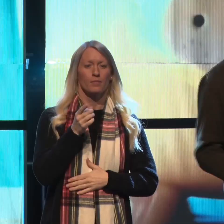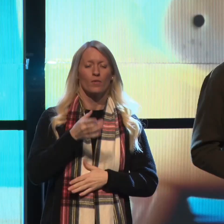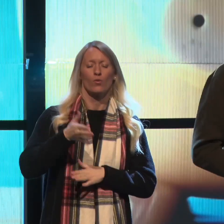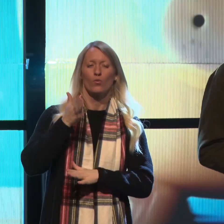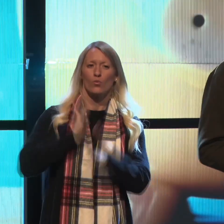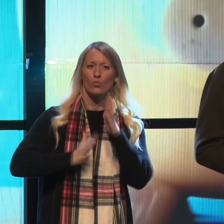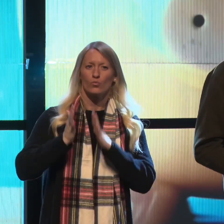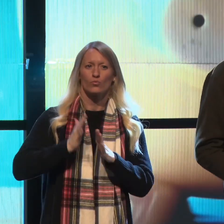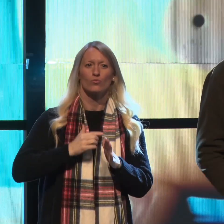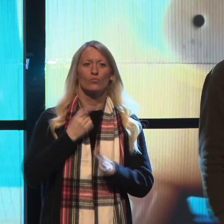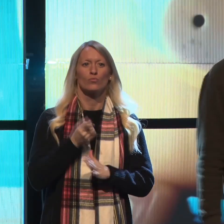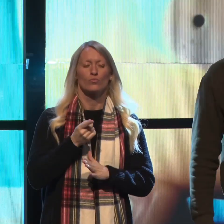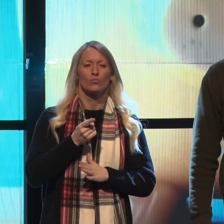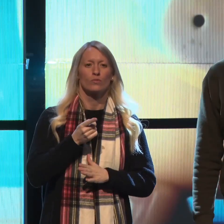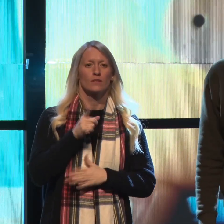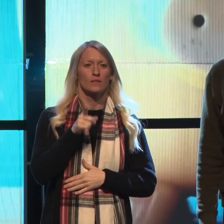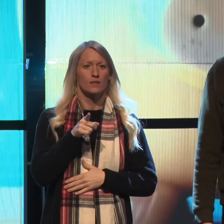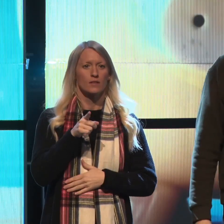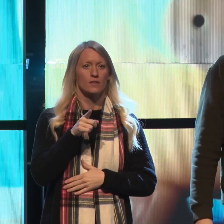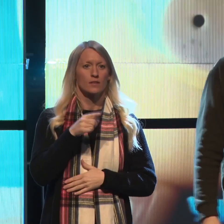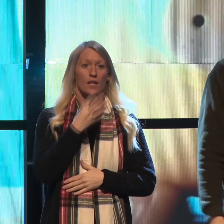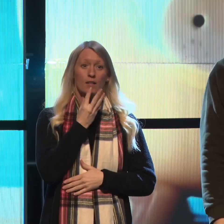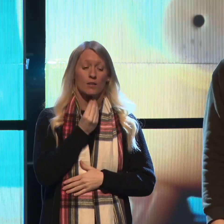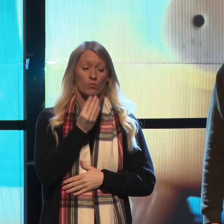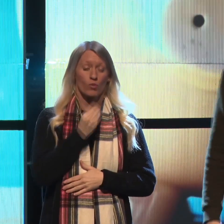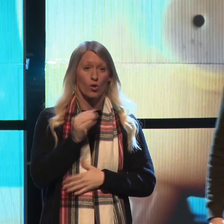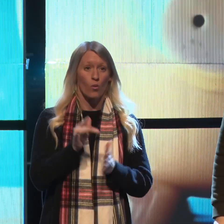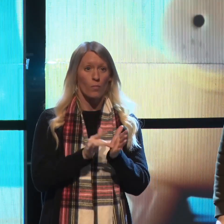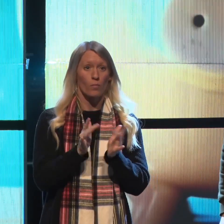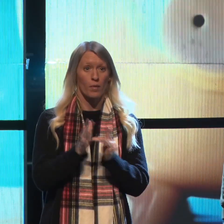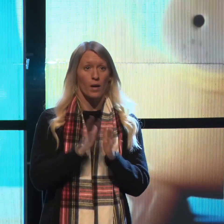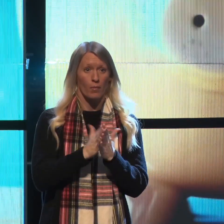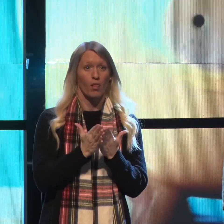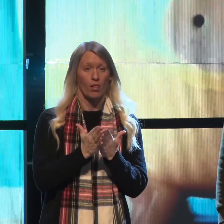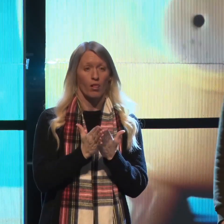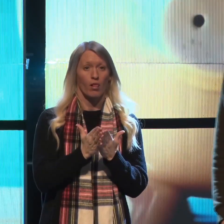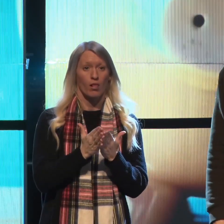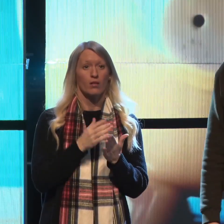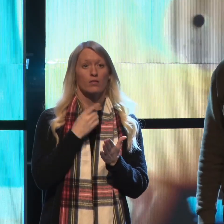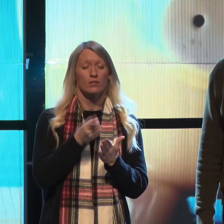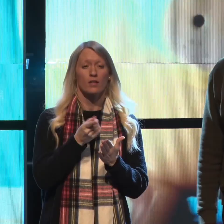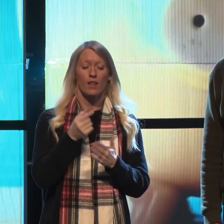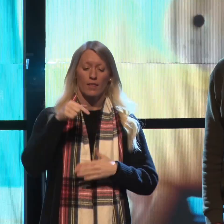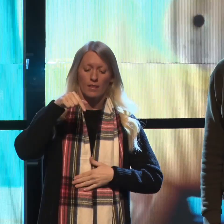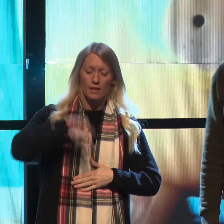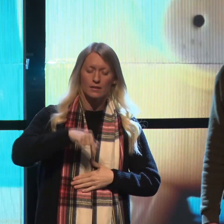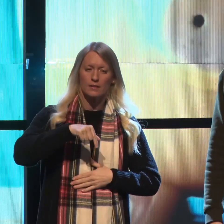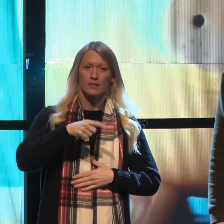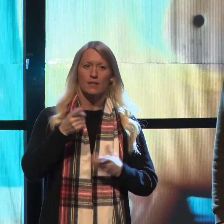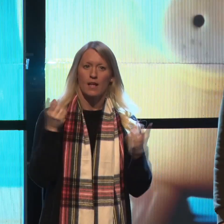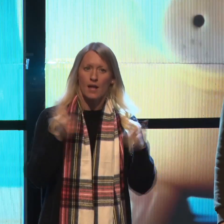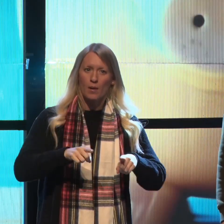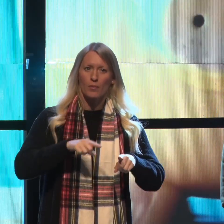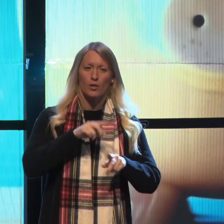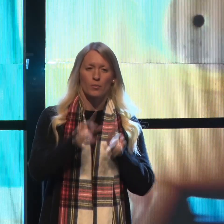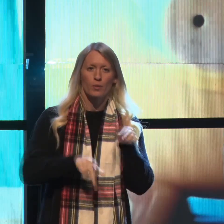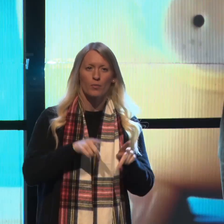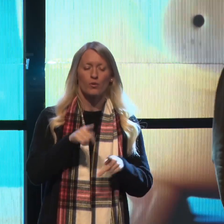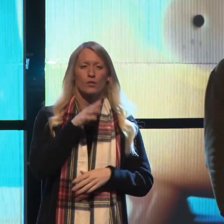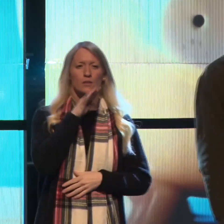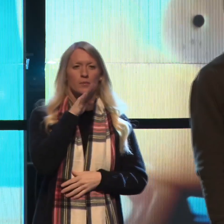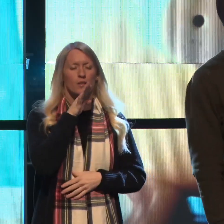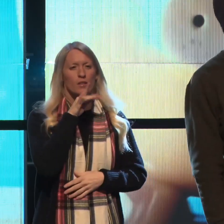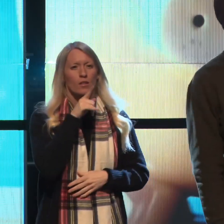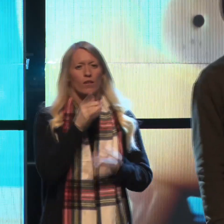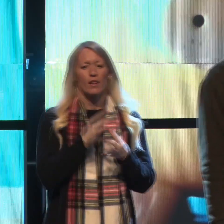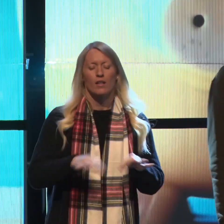Hebrew Bible, that they're oftentimes talking about this is what's going to happen to the people, right? And they're speaking in language of judgment